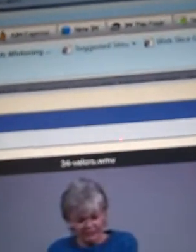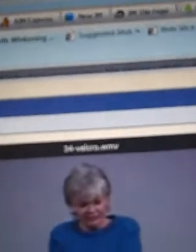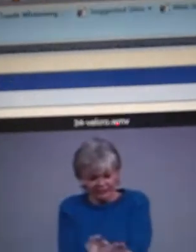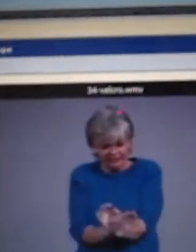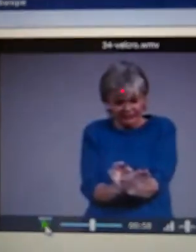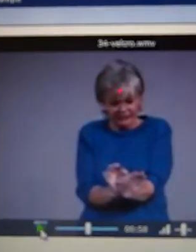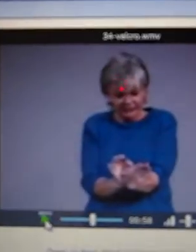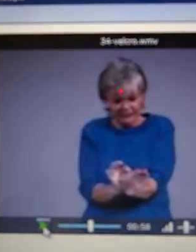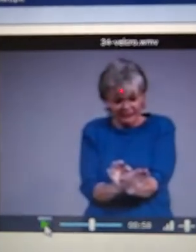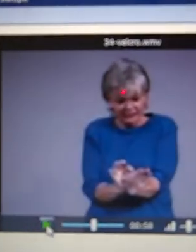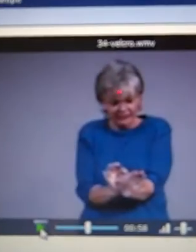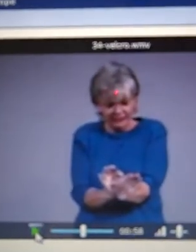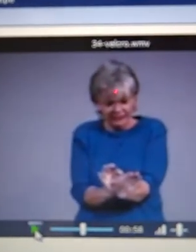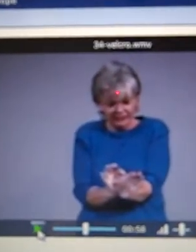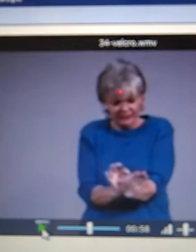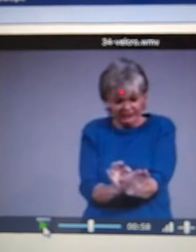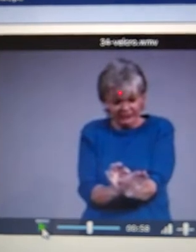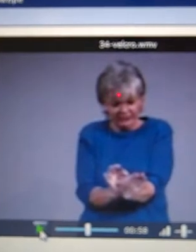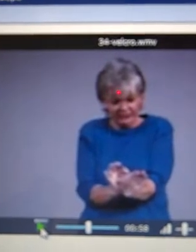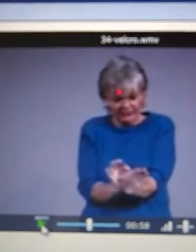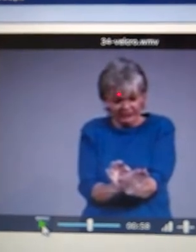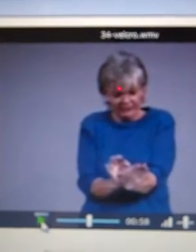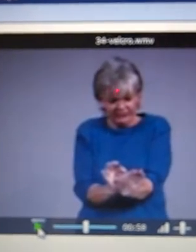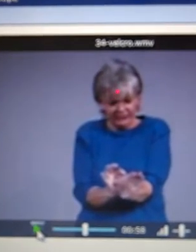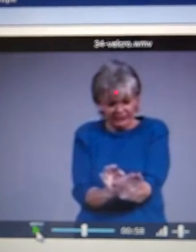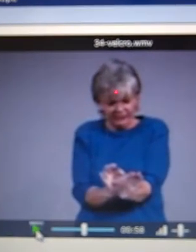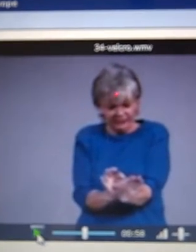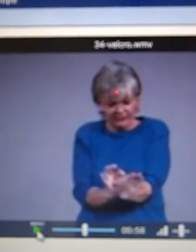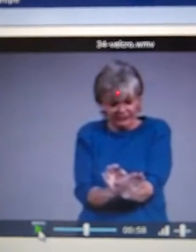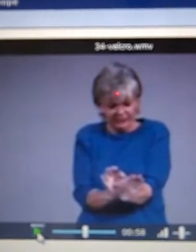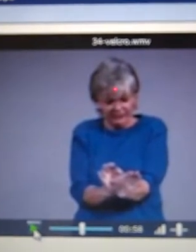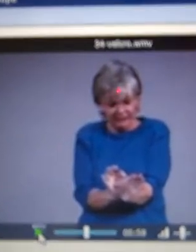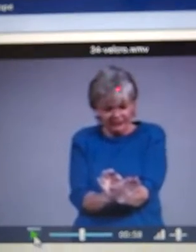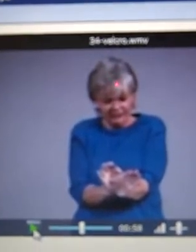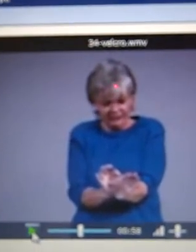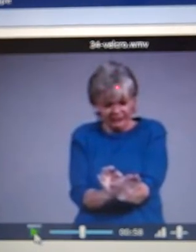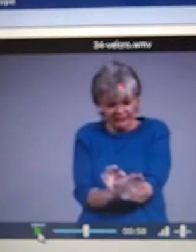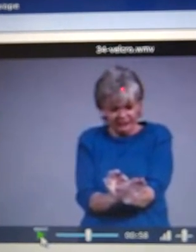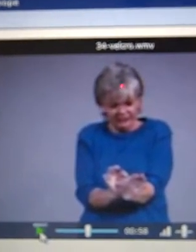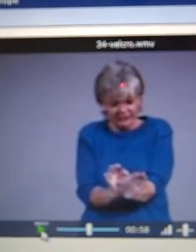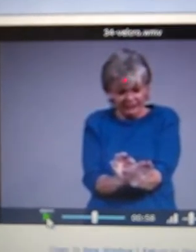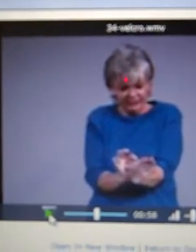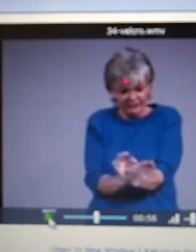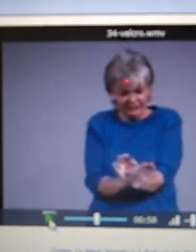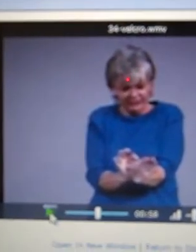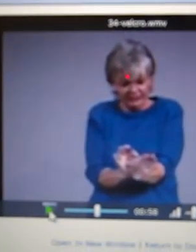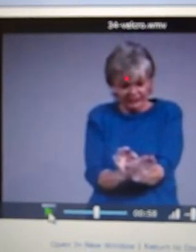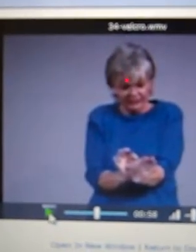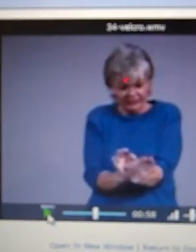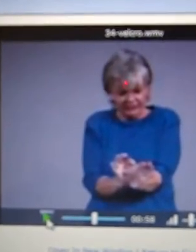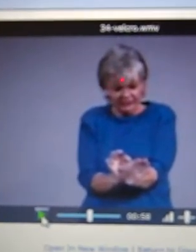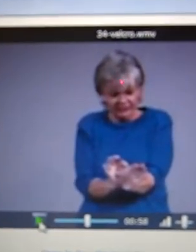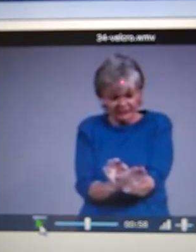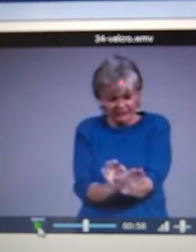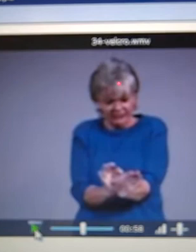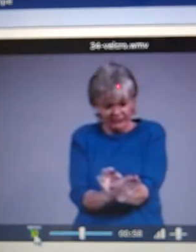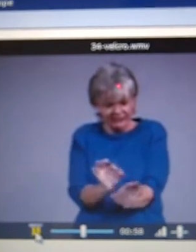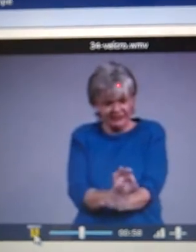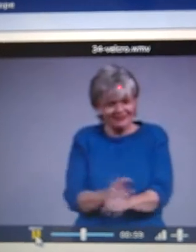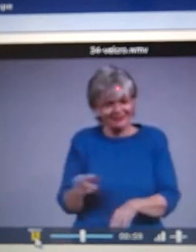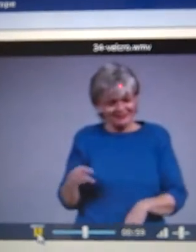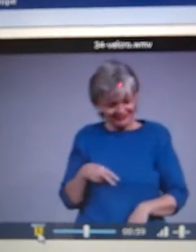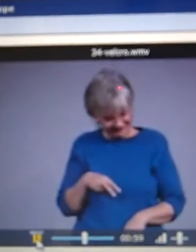And he noticed that on his cuff were a bunch of bugs stuck on there with their